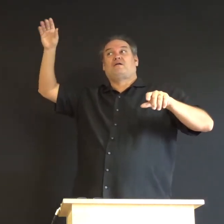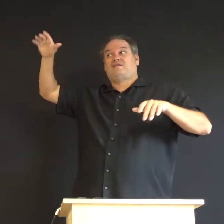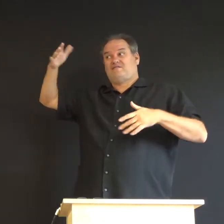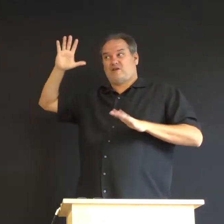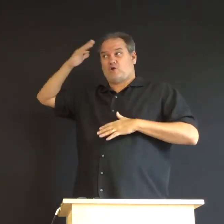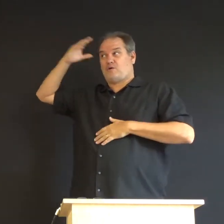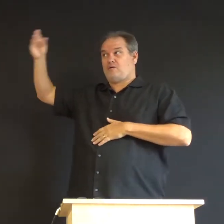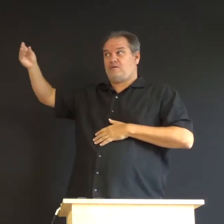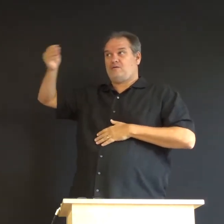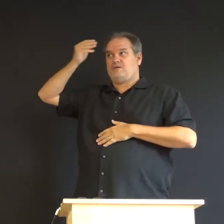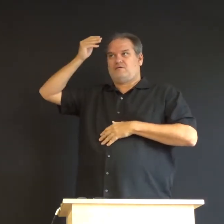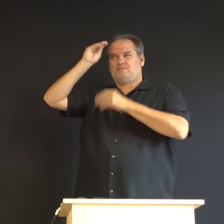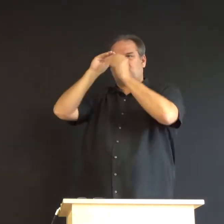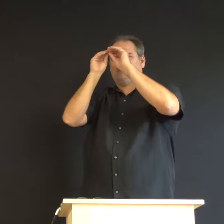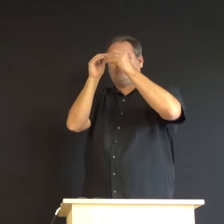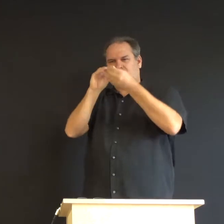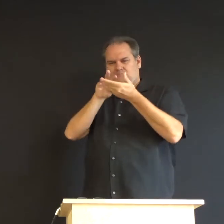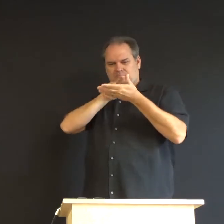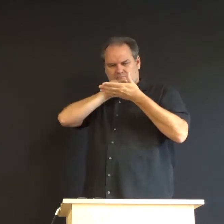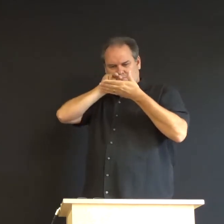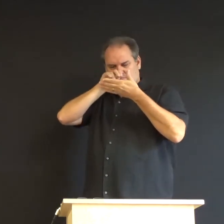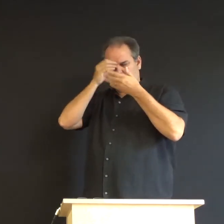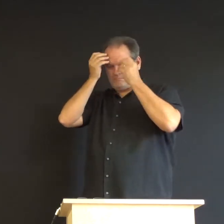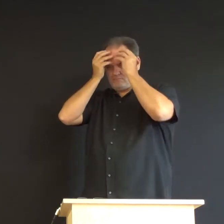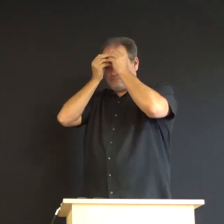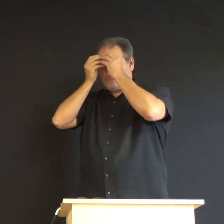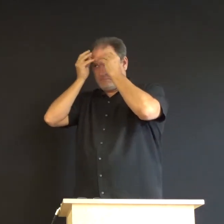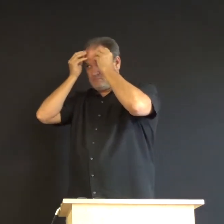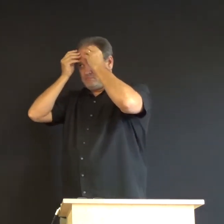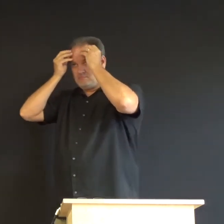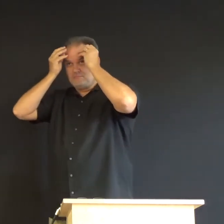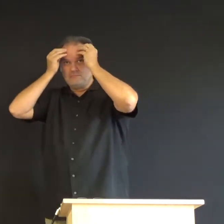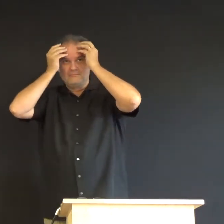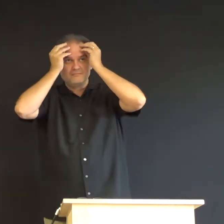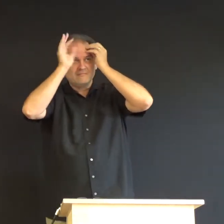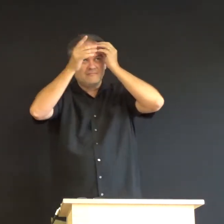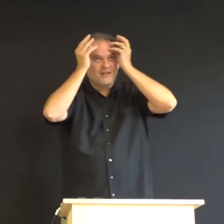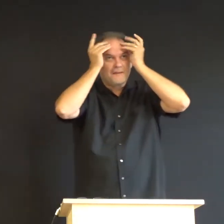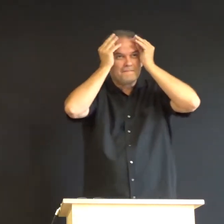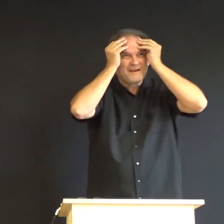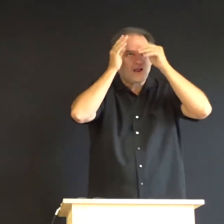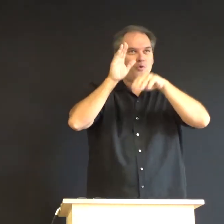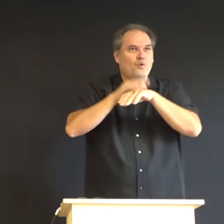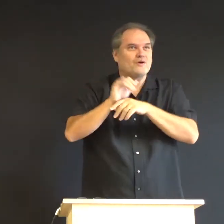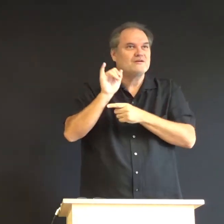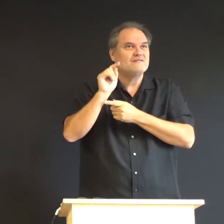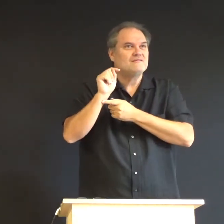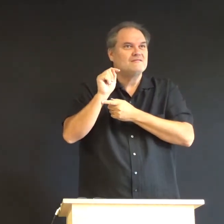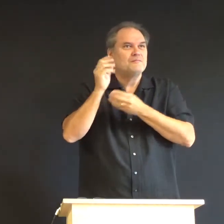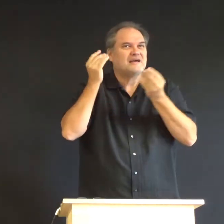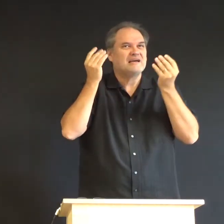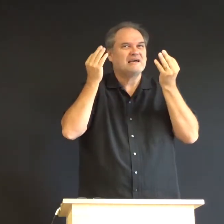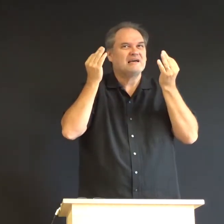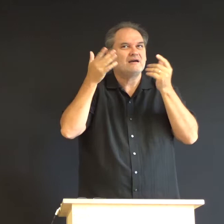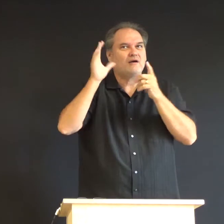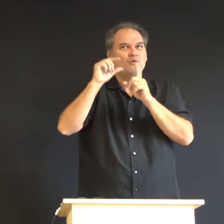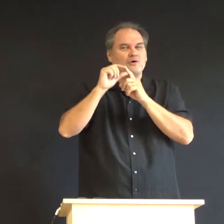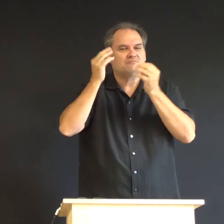You should. The things that you already know, be able to contemplate them even more. Meditate on